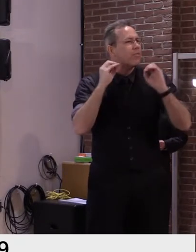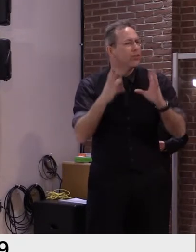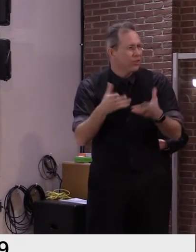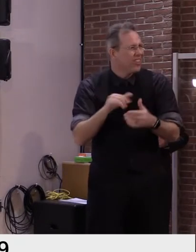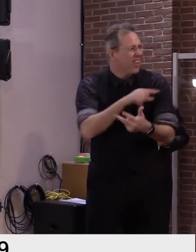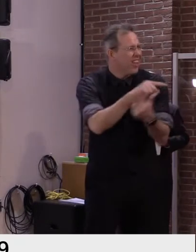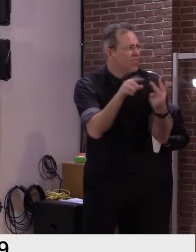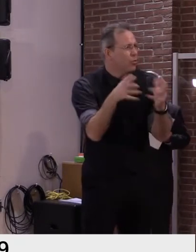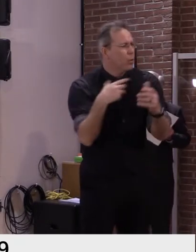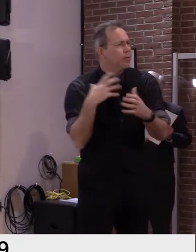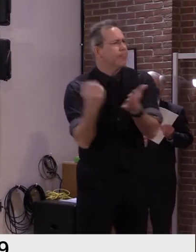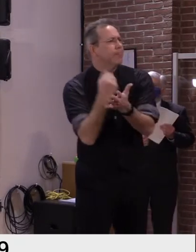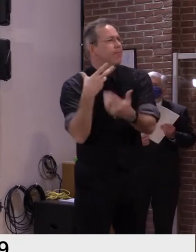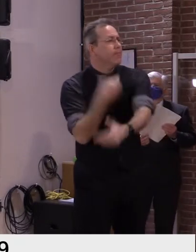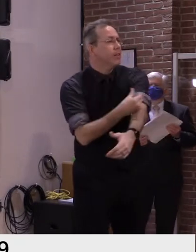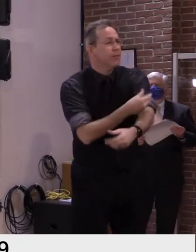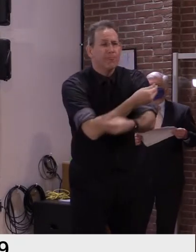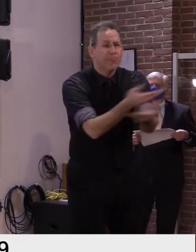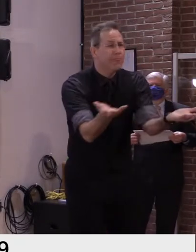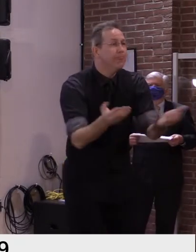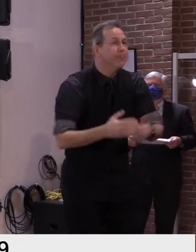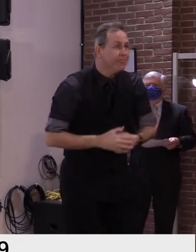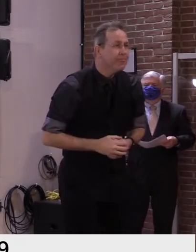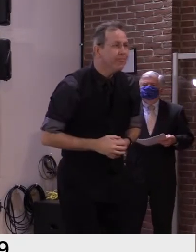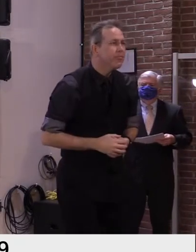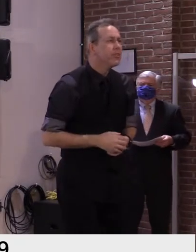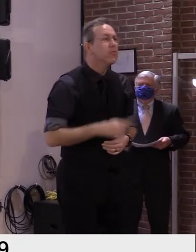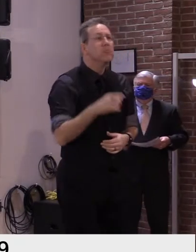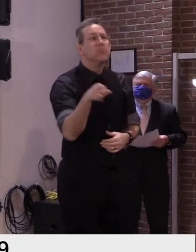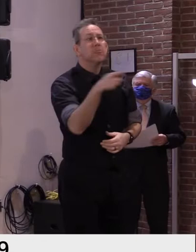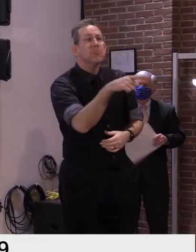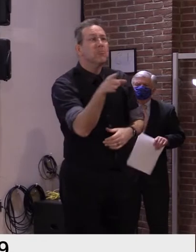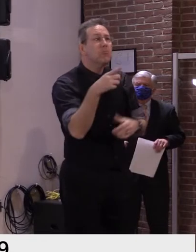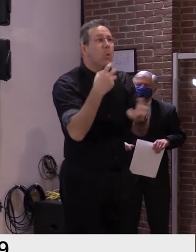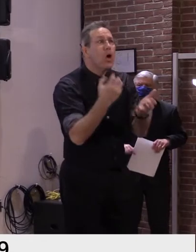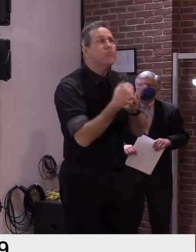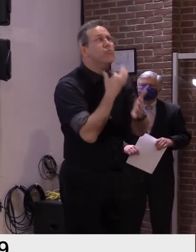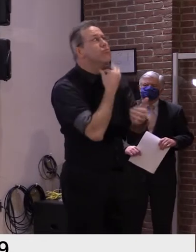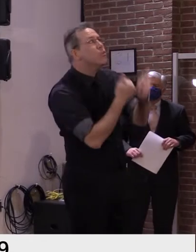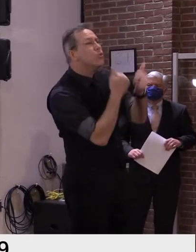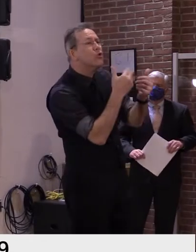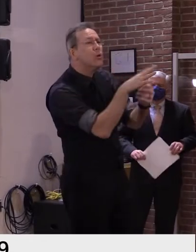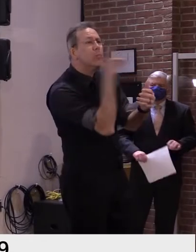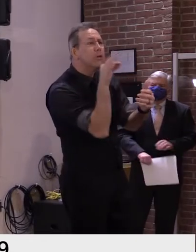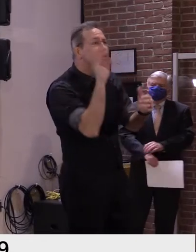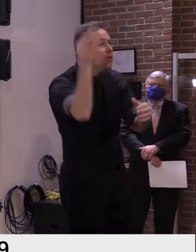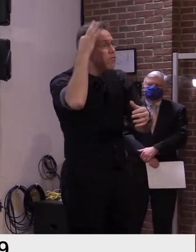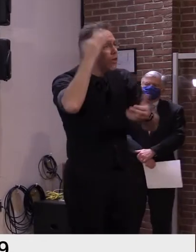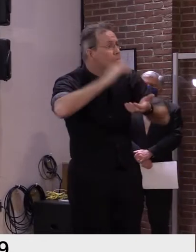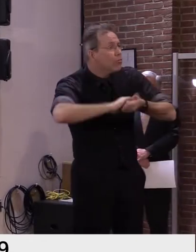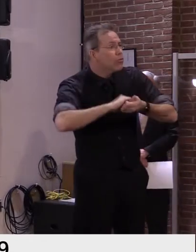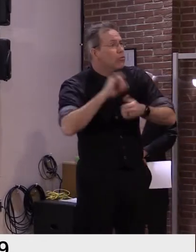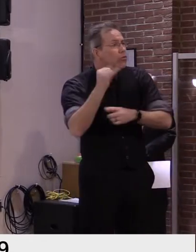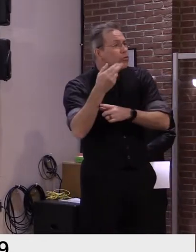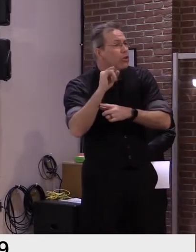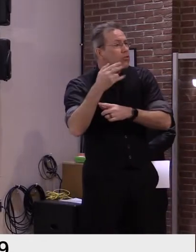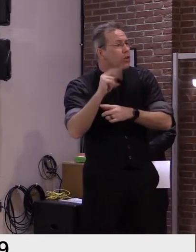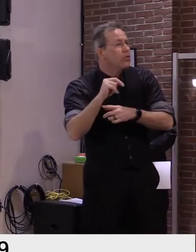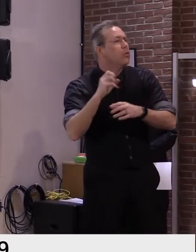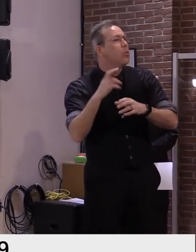the option of the single-dose Johnson & Johnson vaccine or the two-dose vaccines through our partnership with